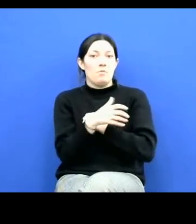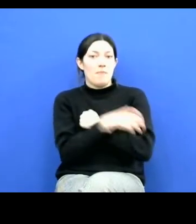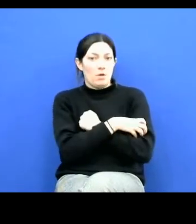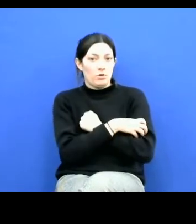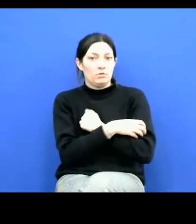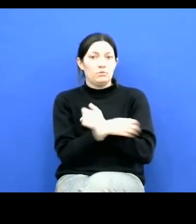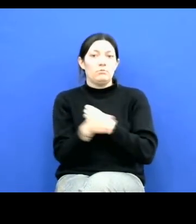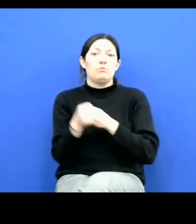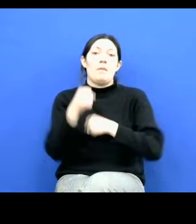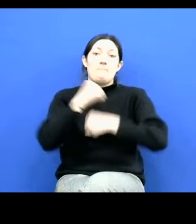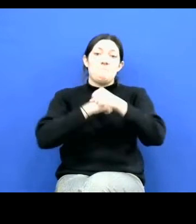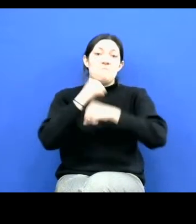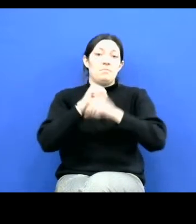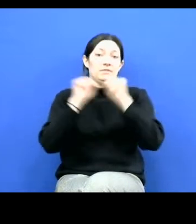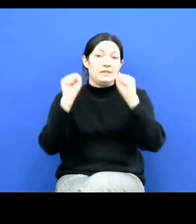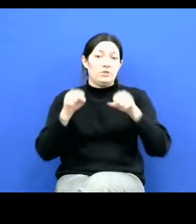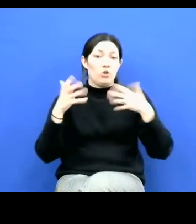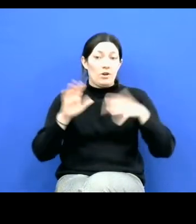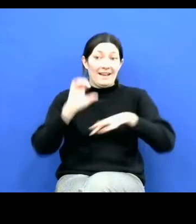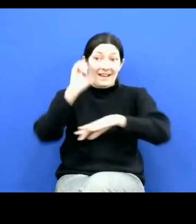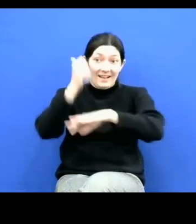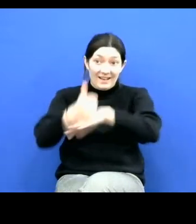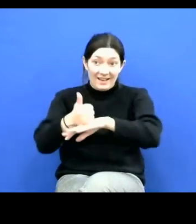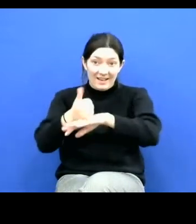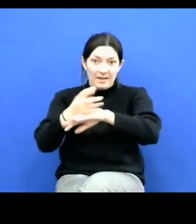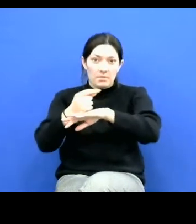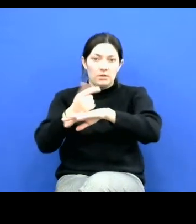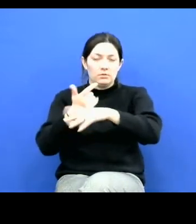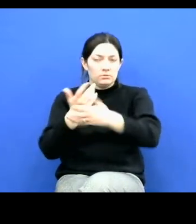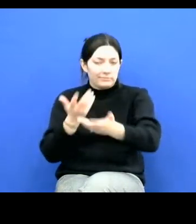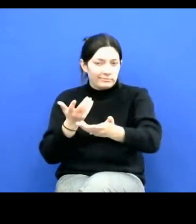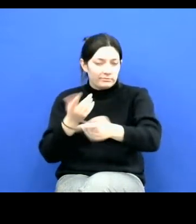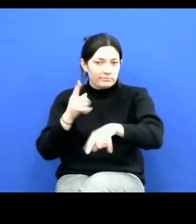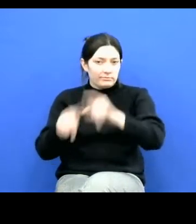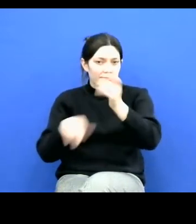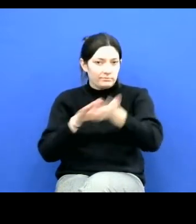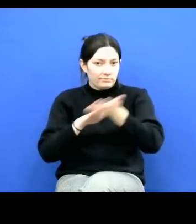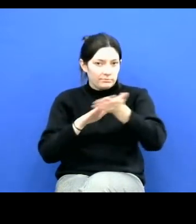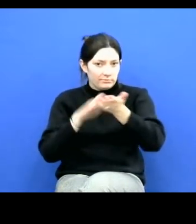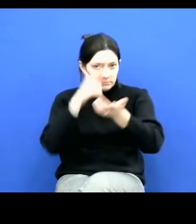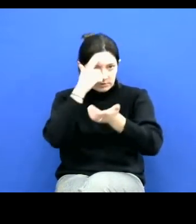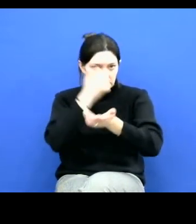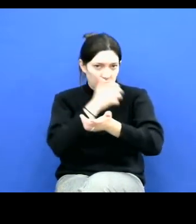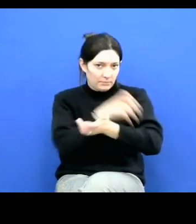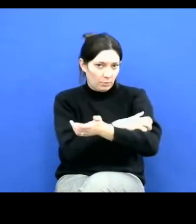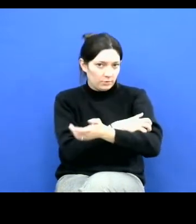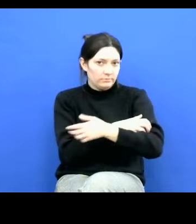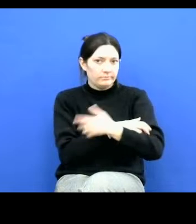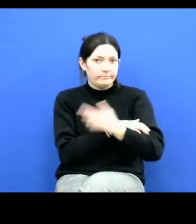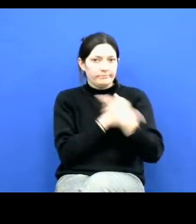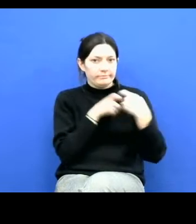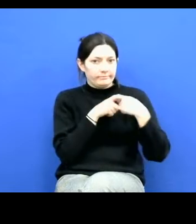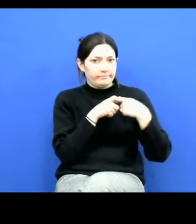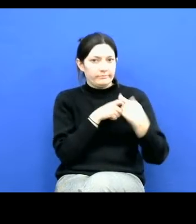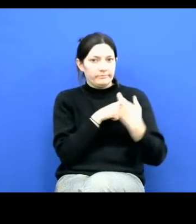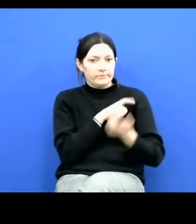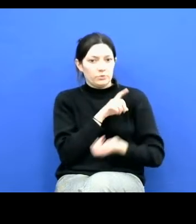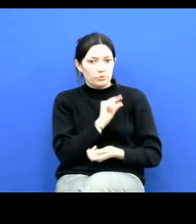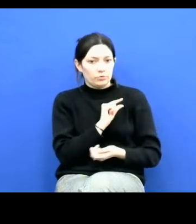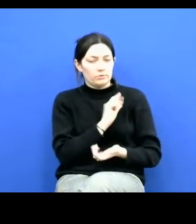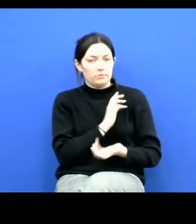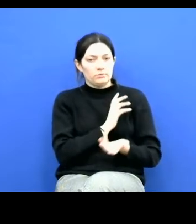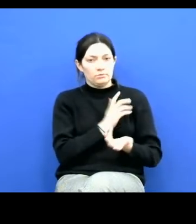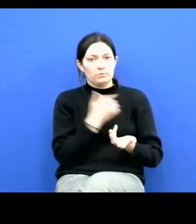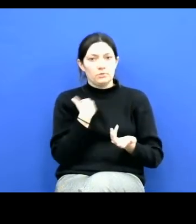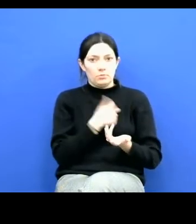station is in, not energized. So like I said, I've been in 4 meetings